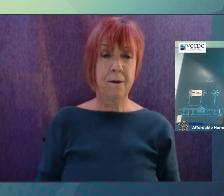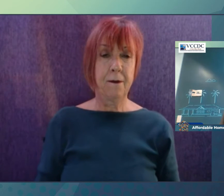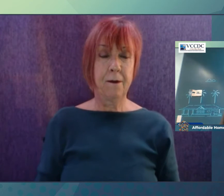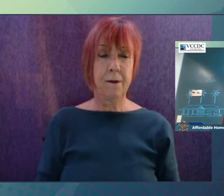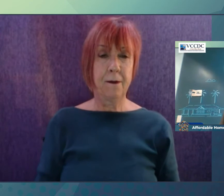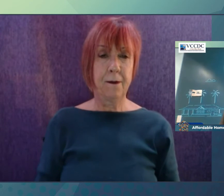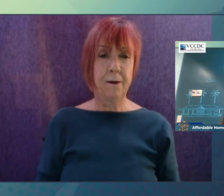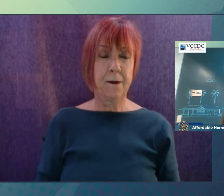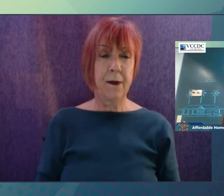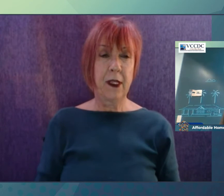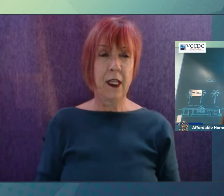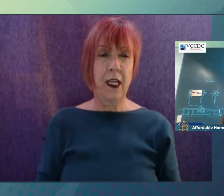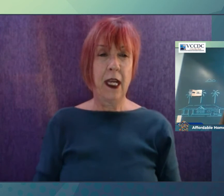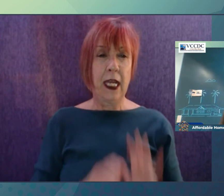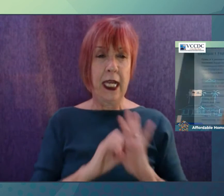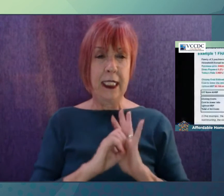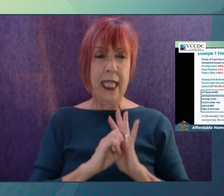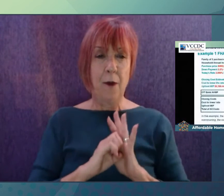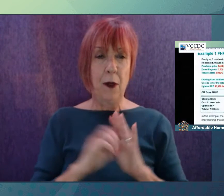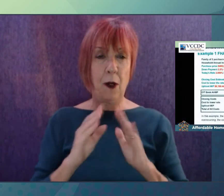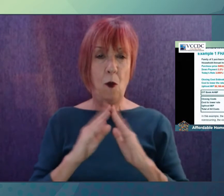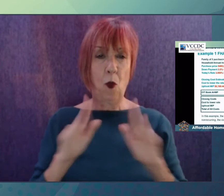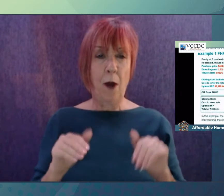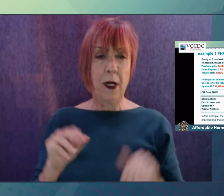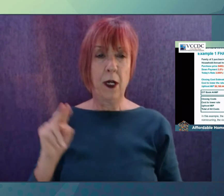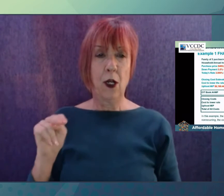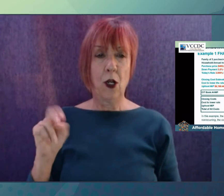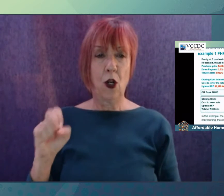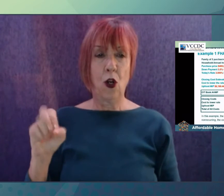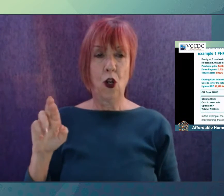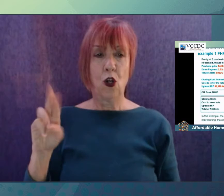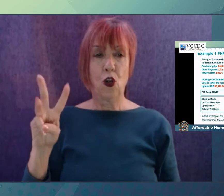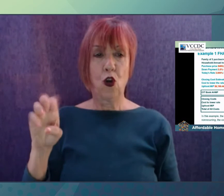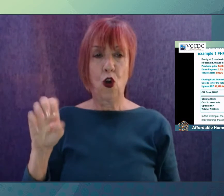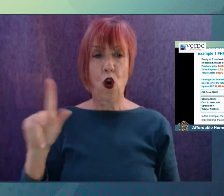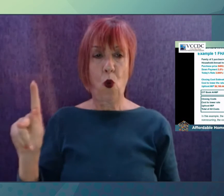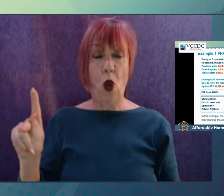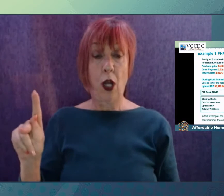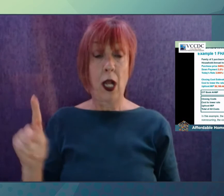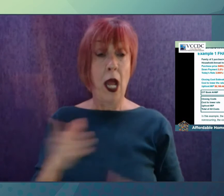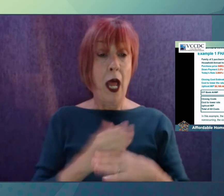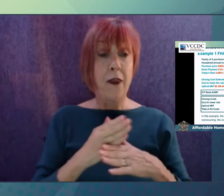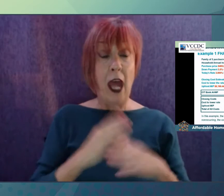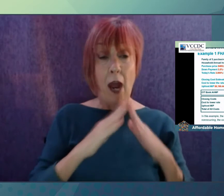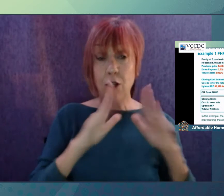a property in Norwalk, California. You can see that the average household income here is